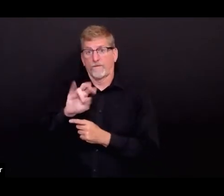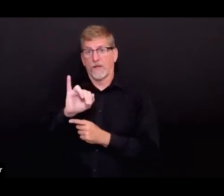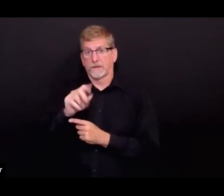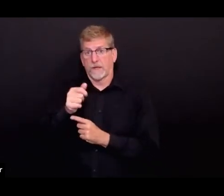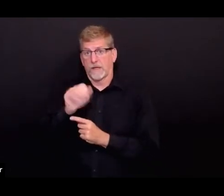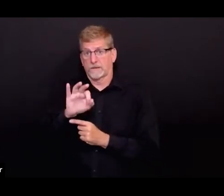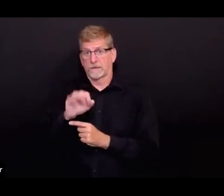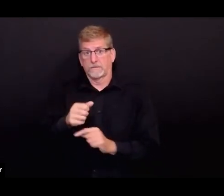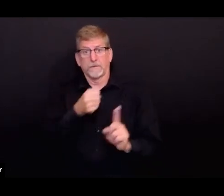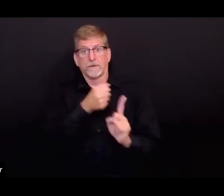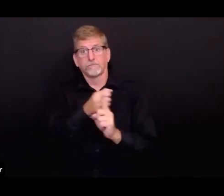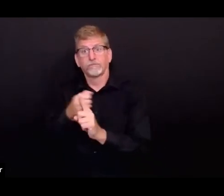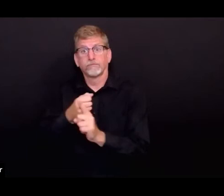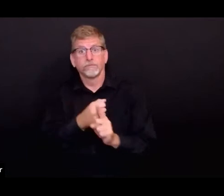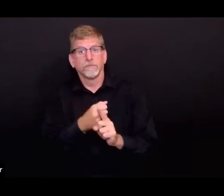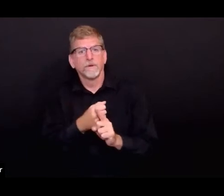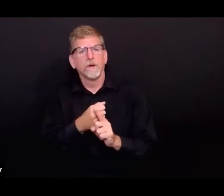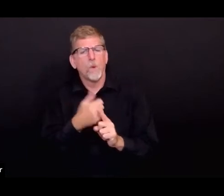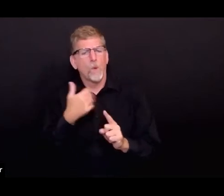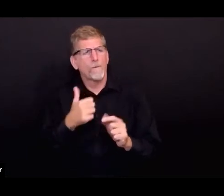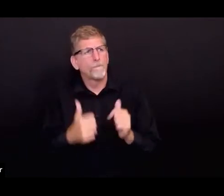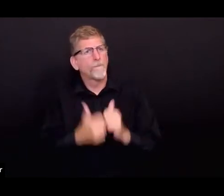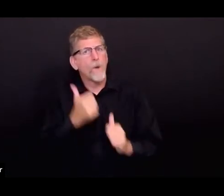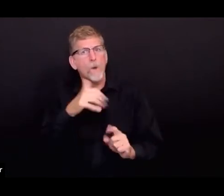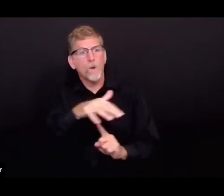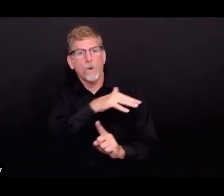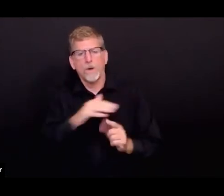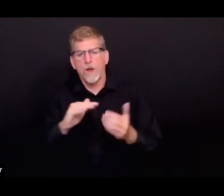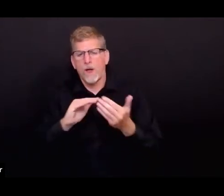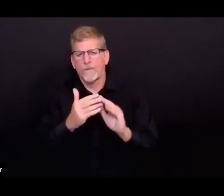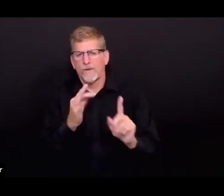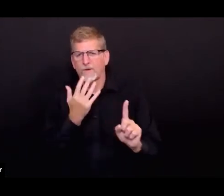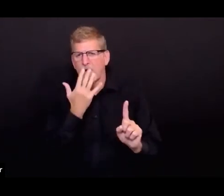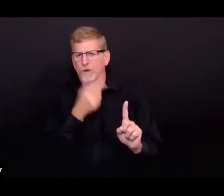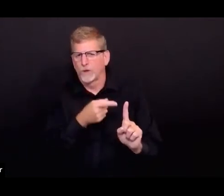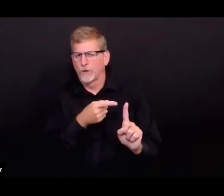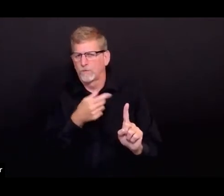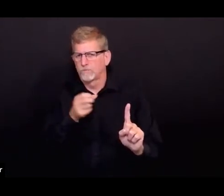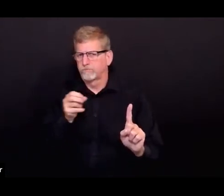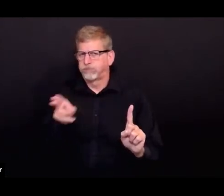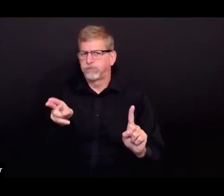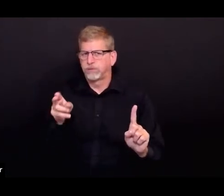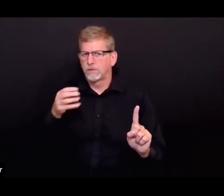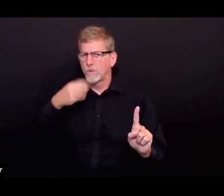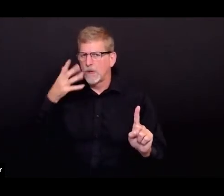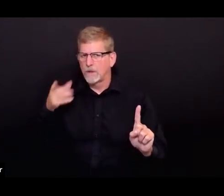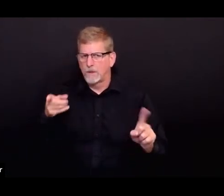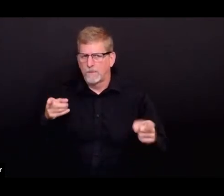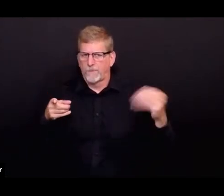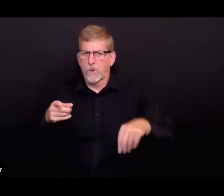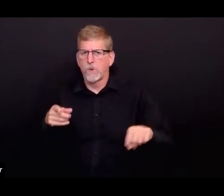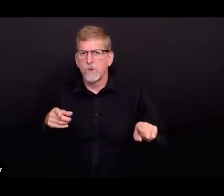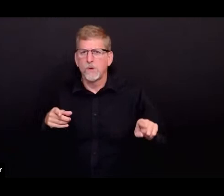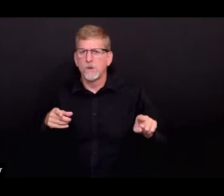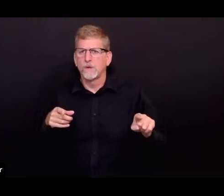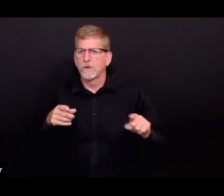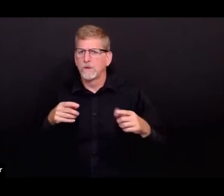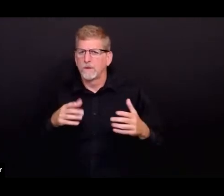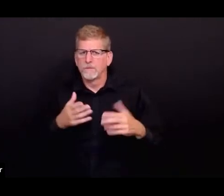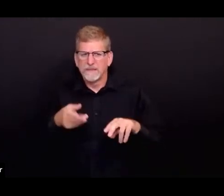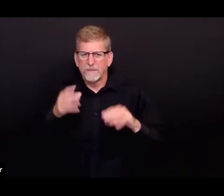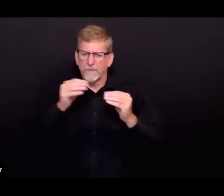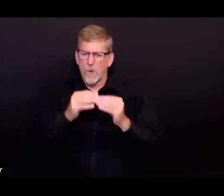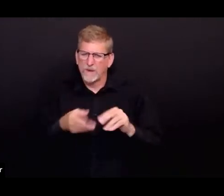communities, harder. One of the things around that was trying to bring down barriers to testing, bring them closer to